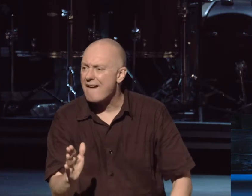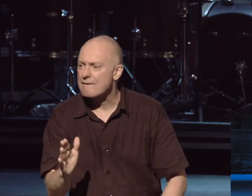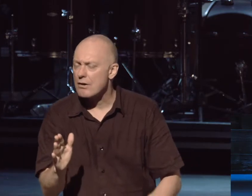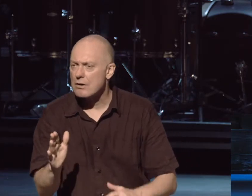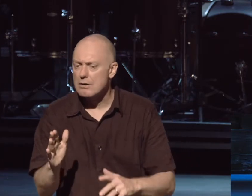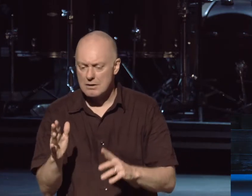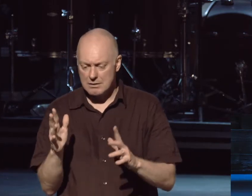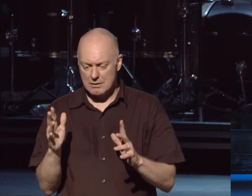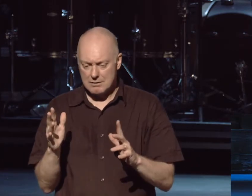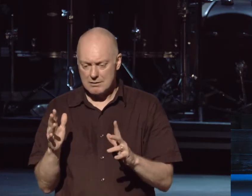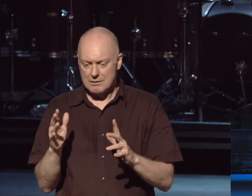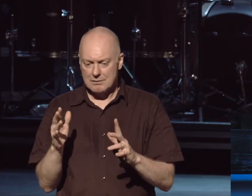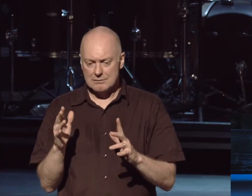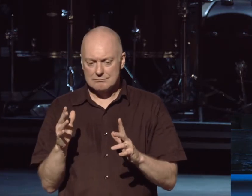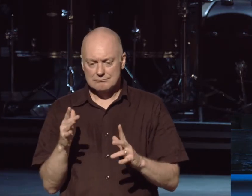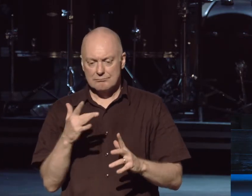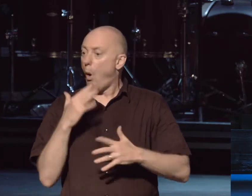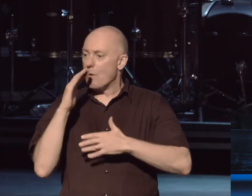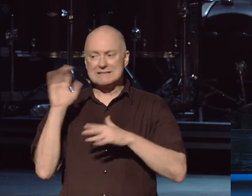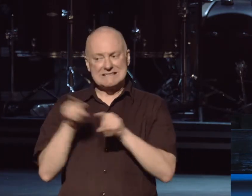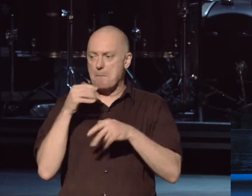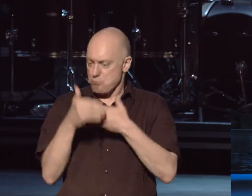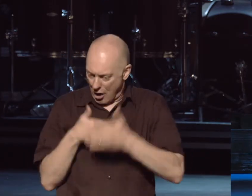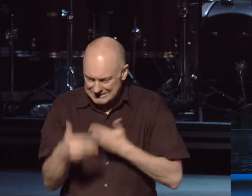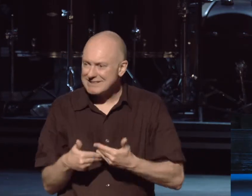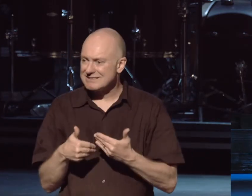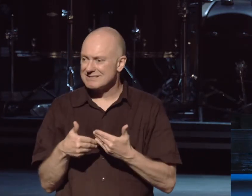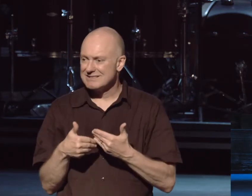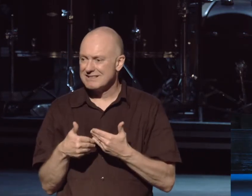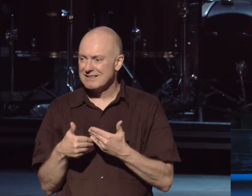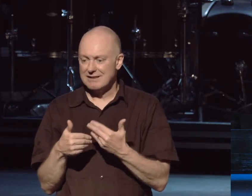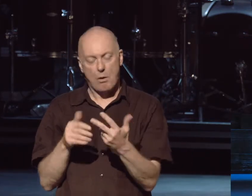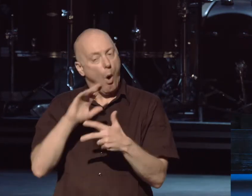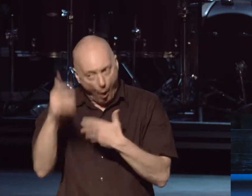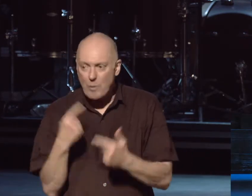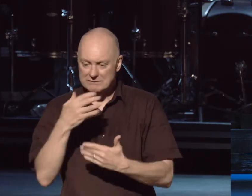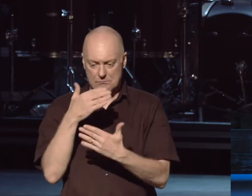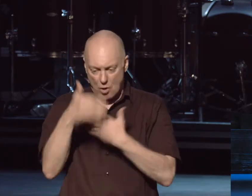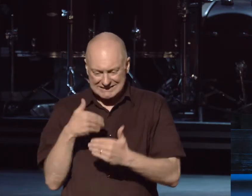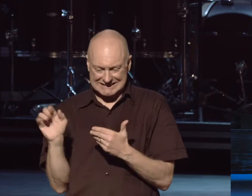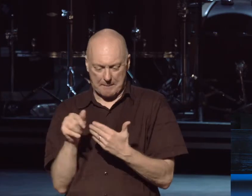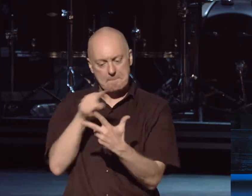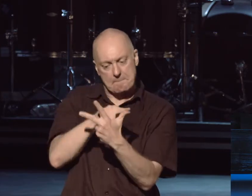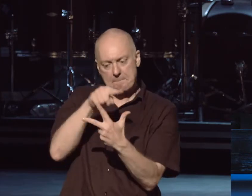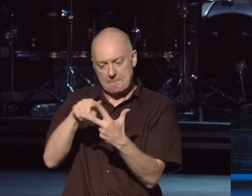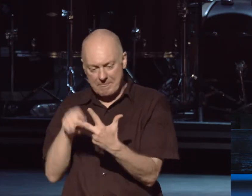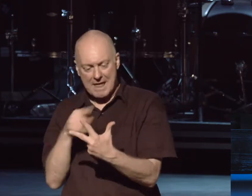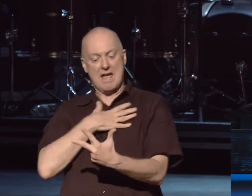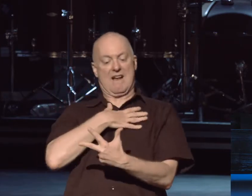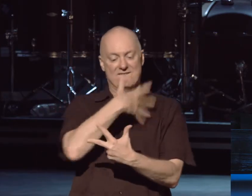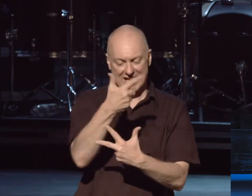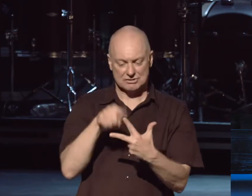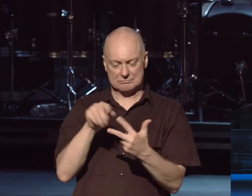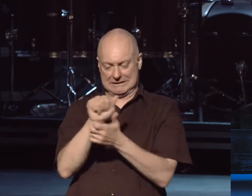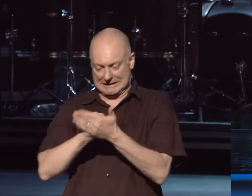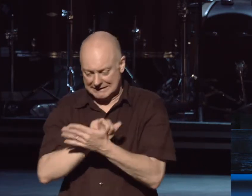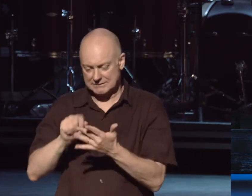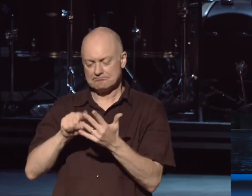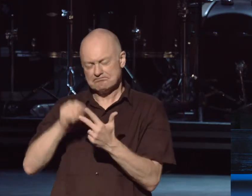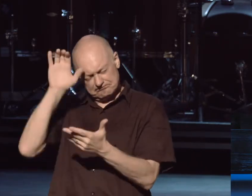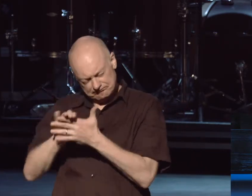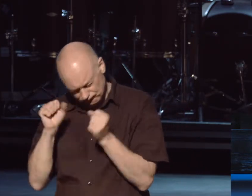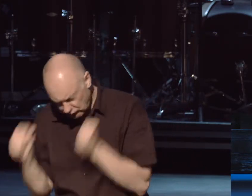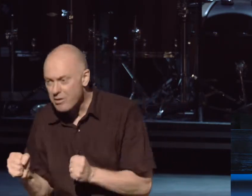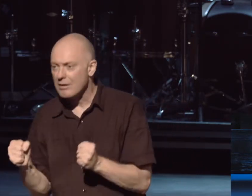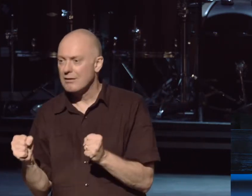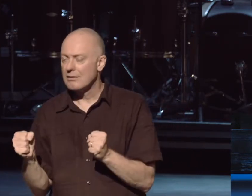move beyond the process for the heart, never. You never move beyond this process of confession, cleansing,